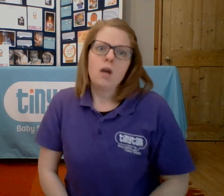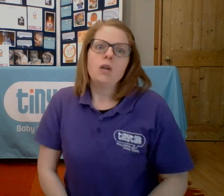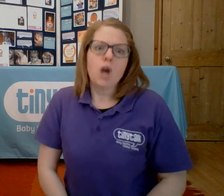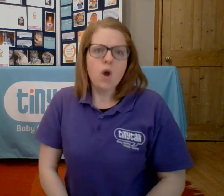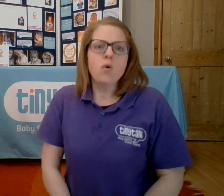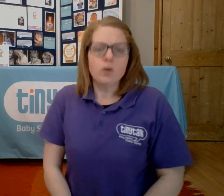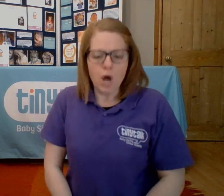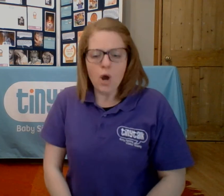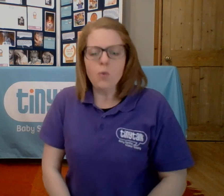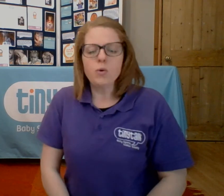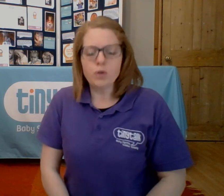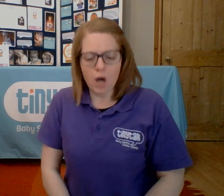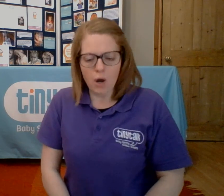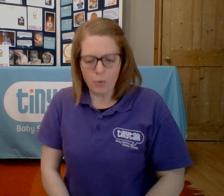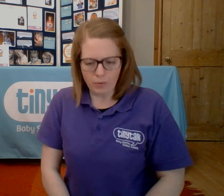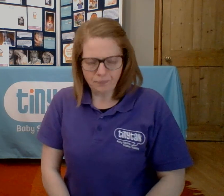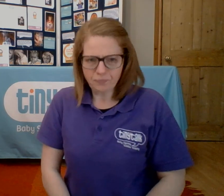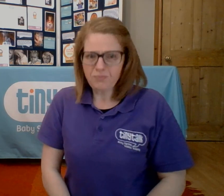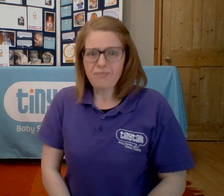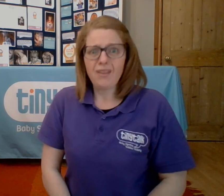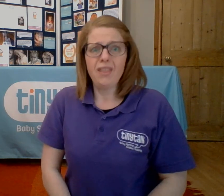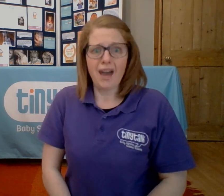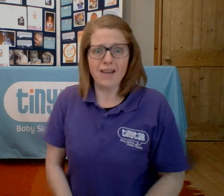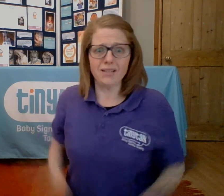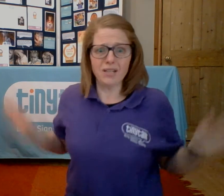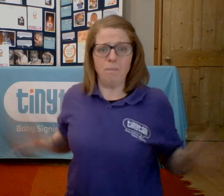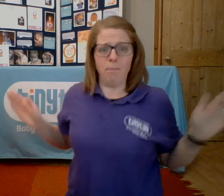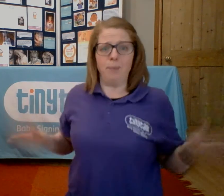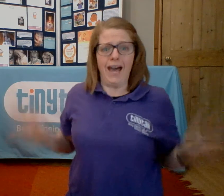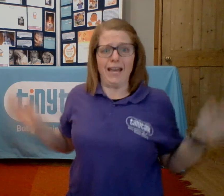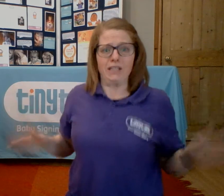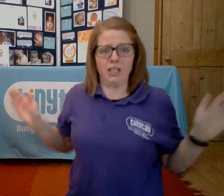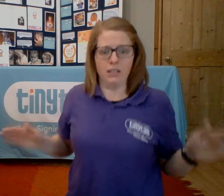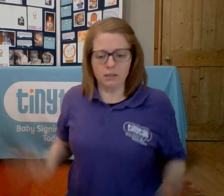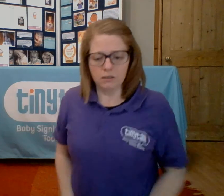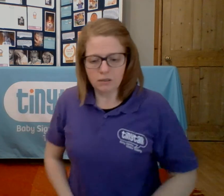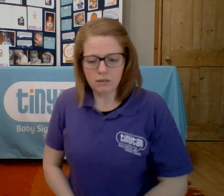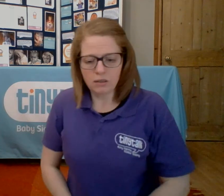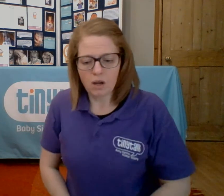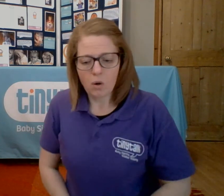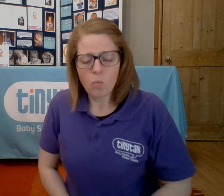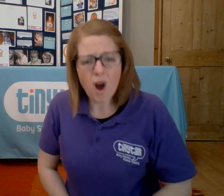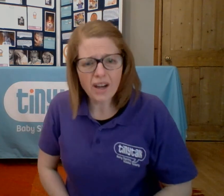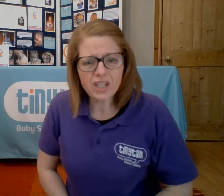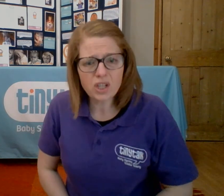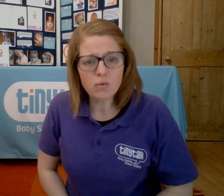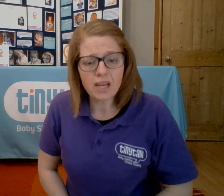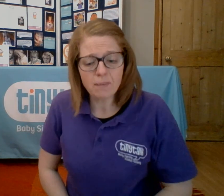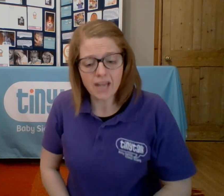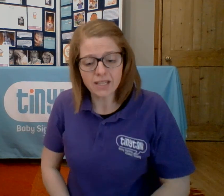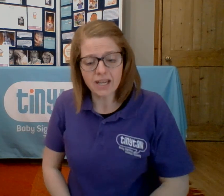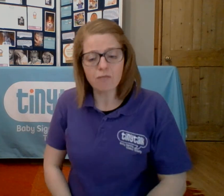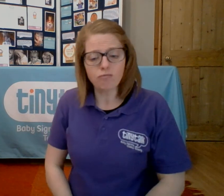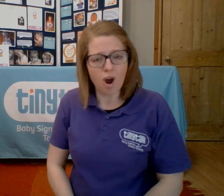No, no, no. That's a bat. Why do you keep getting it